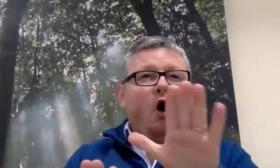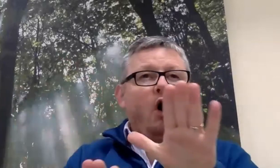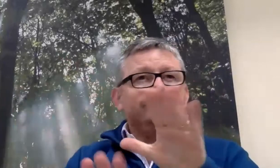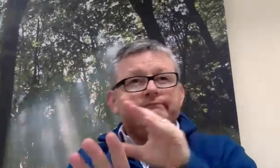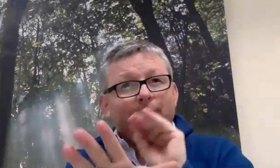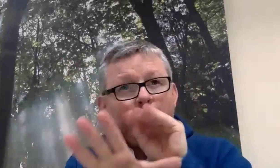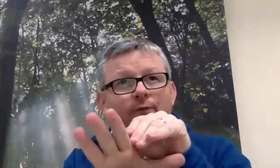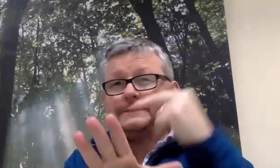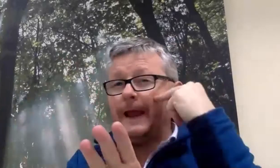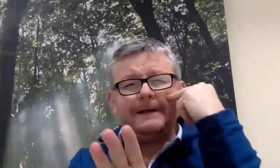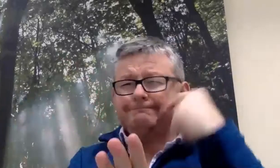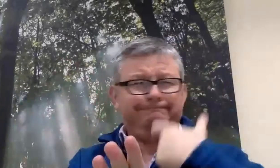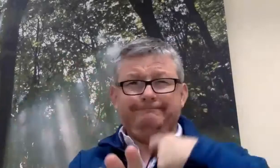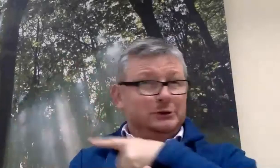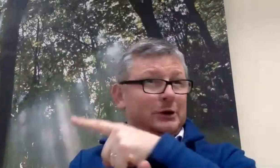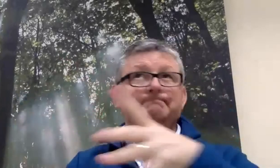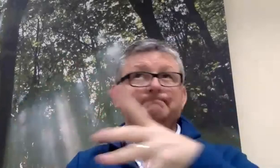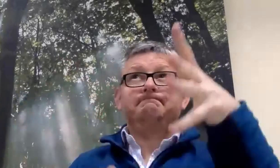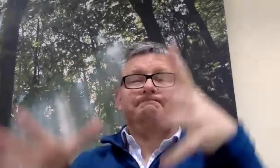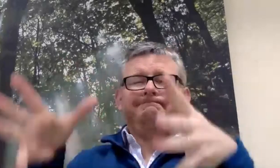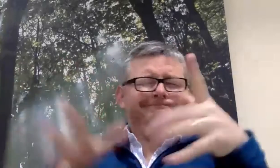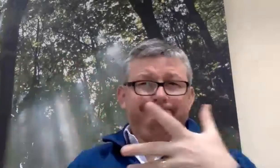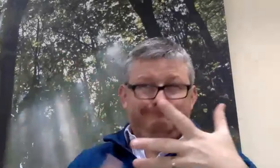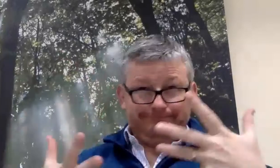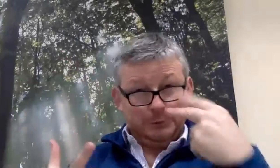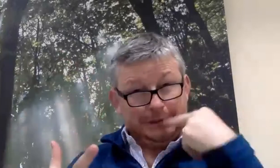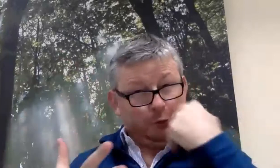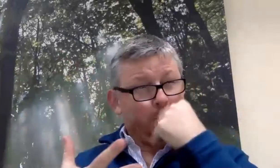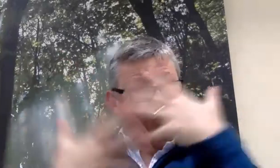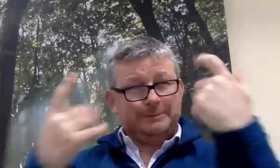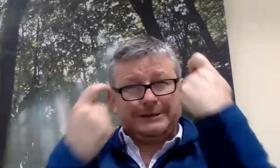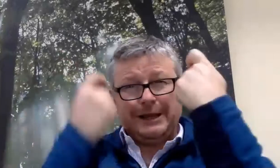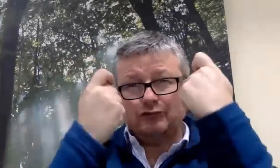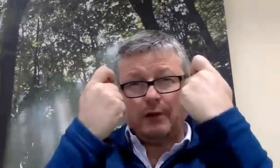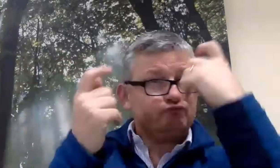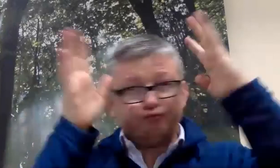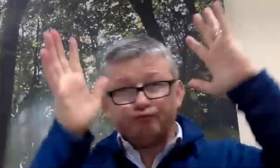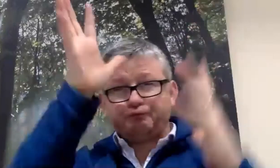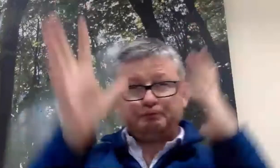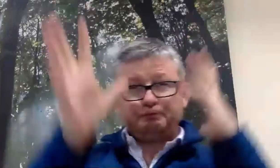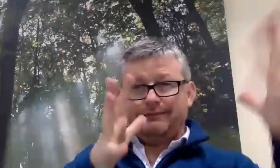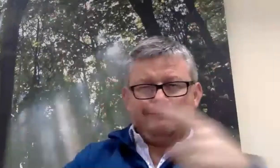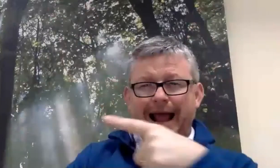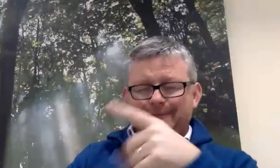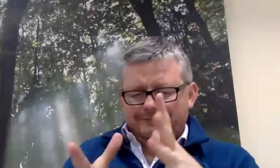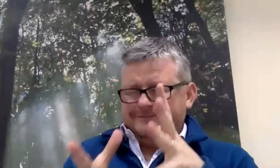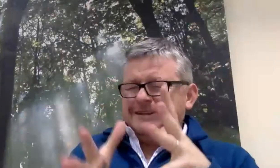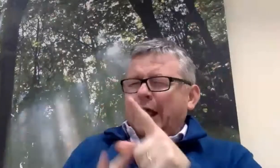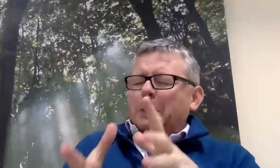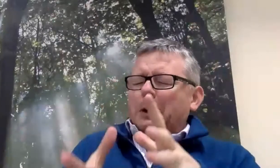It doesn't feel like a natural usage of the language, and I don't think deaf people particularly relate to it. And the complexity of the